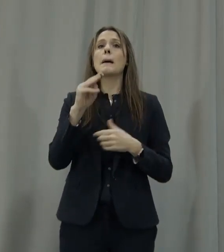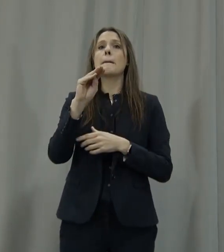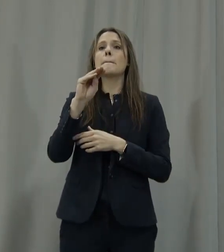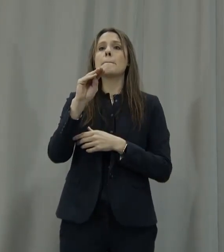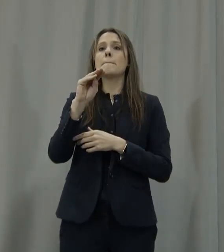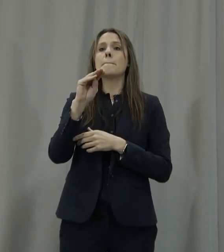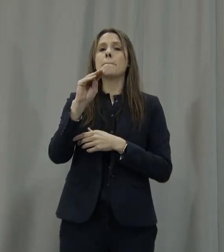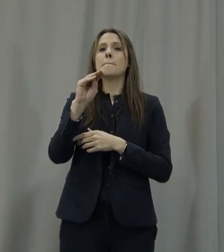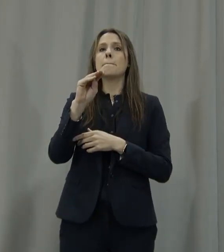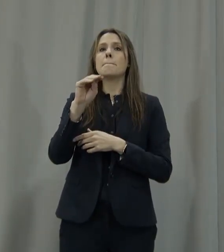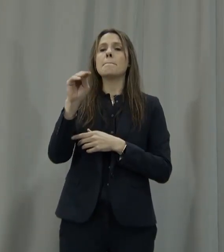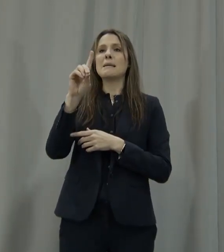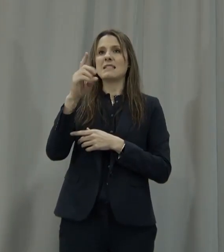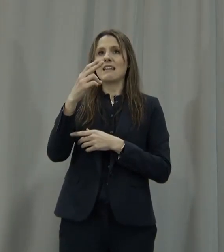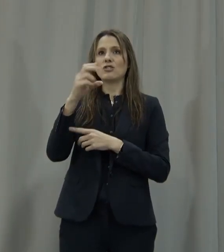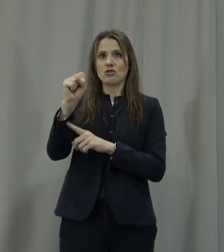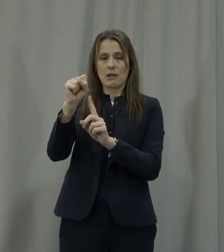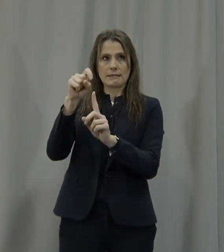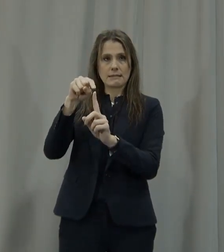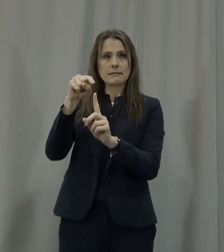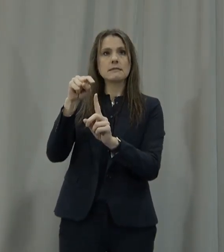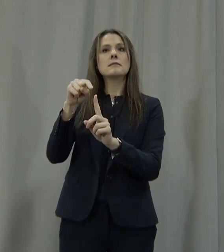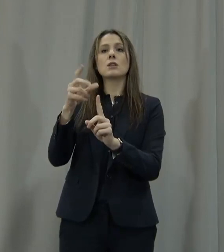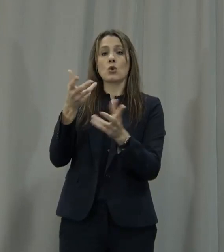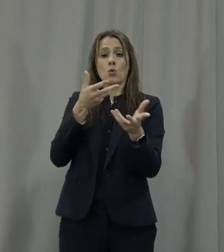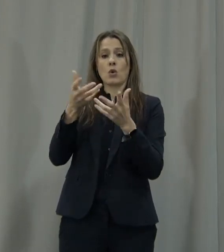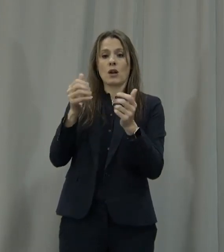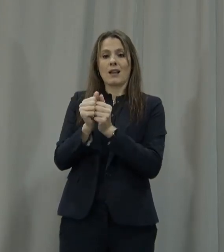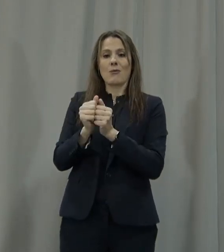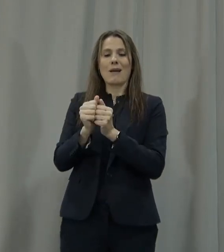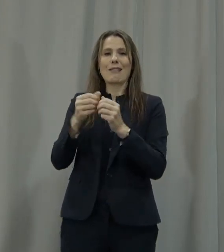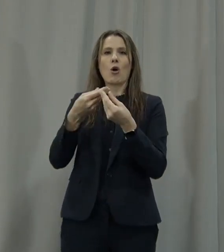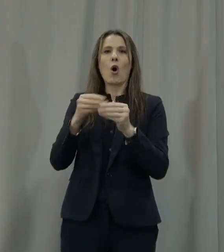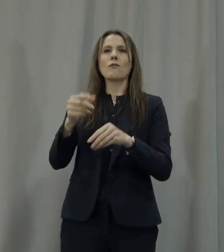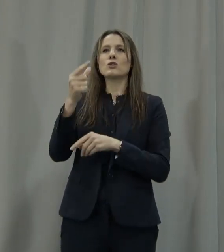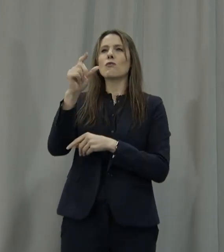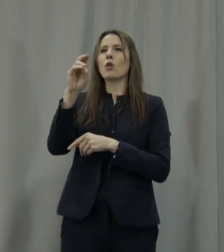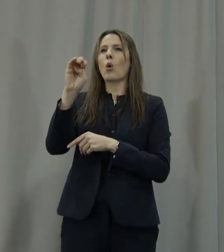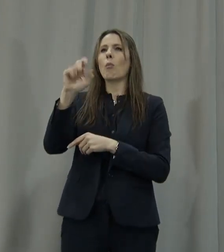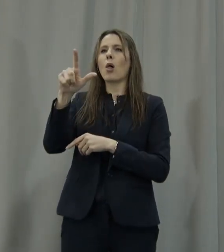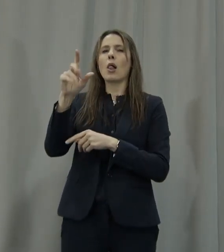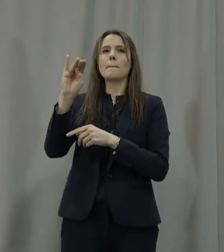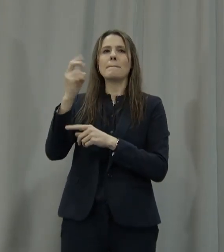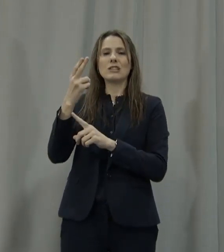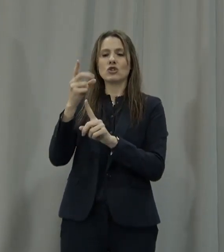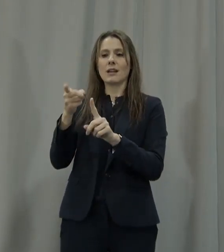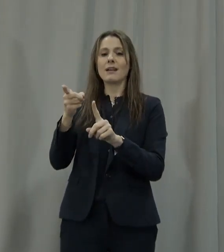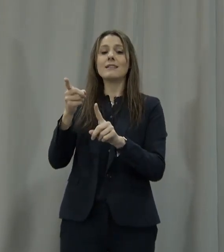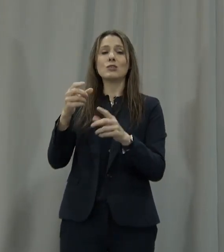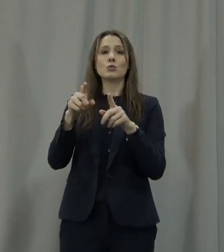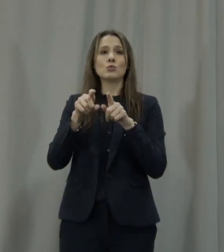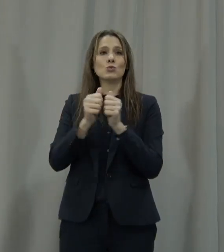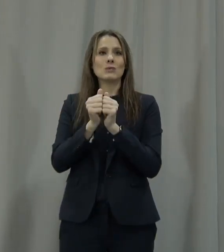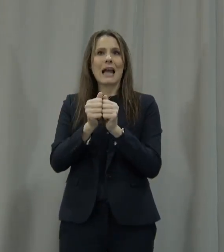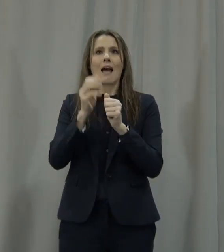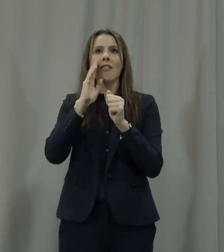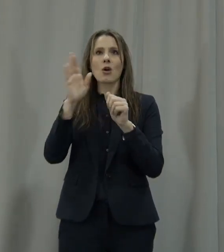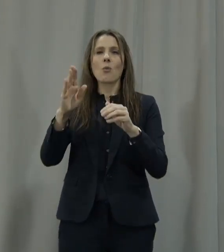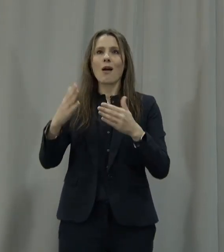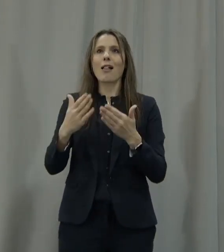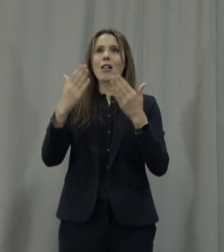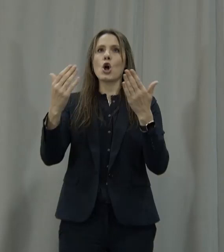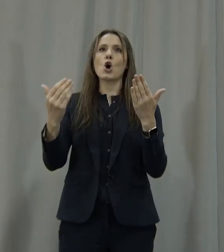of Health and Human Services is working with the Office of Global Michigan to launch the, quote, newcomer rental